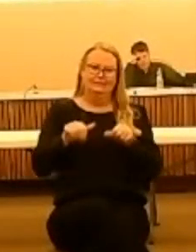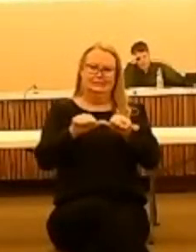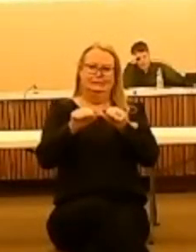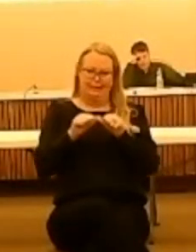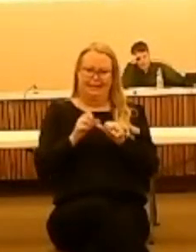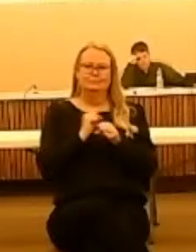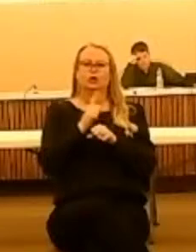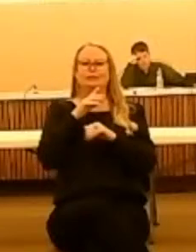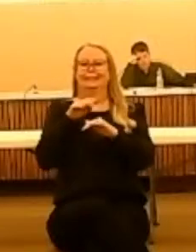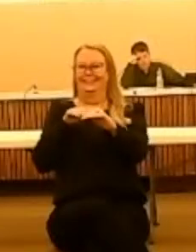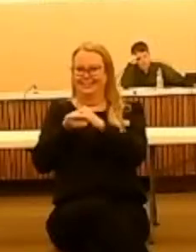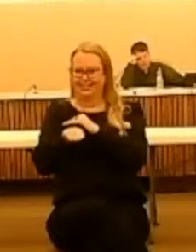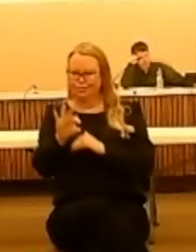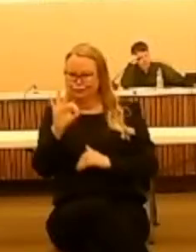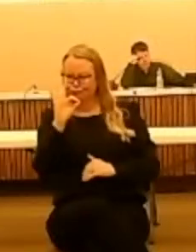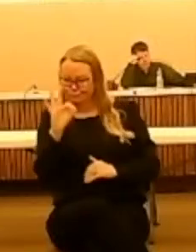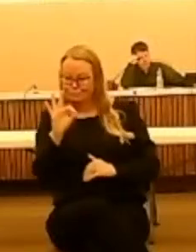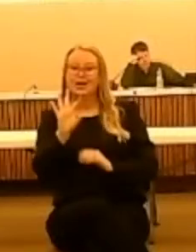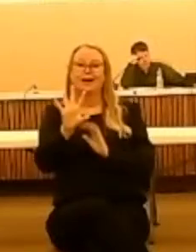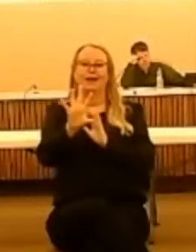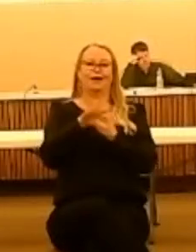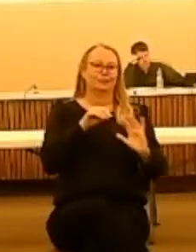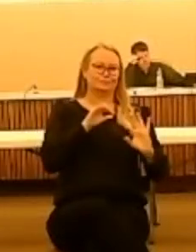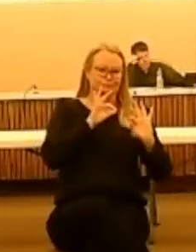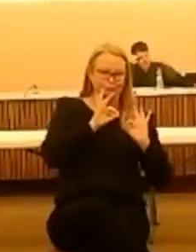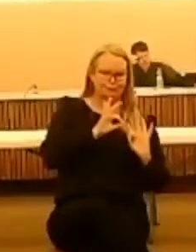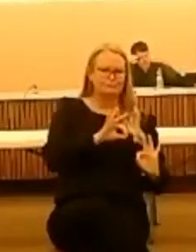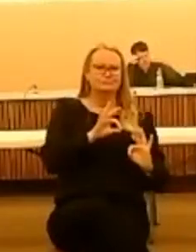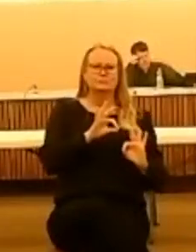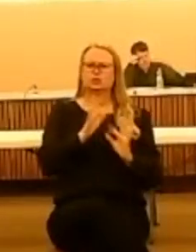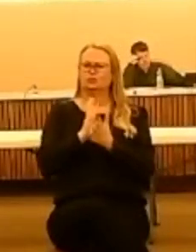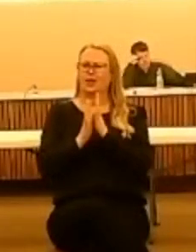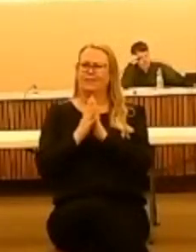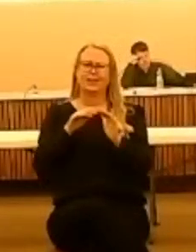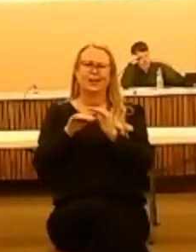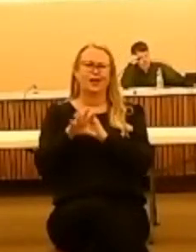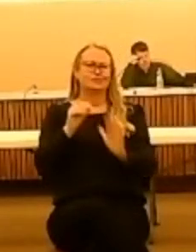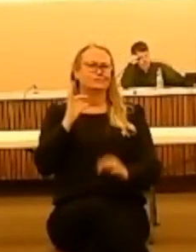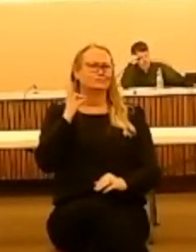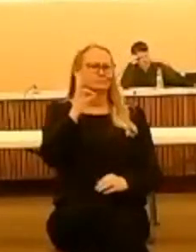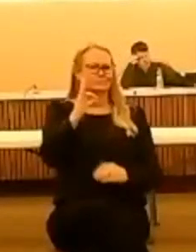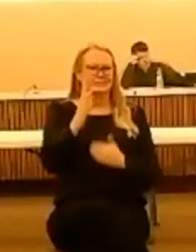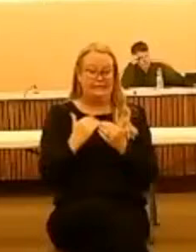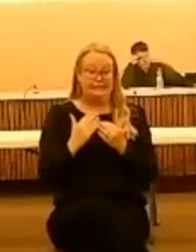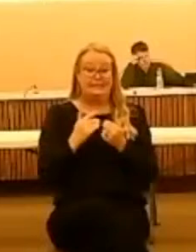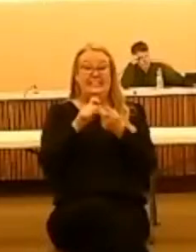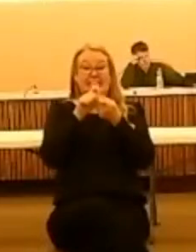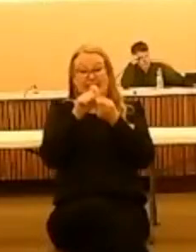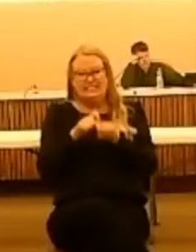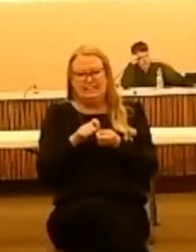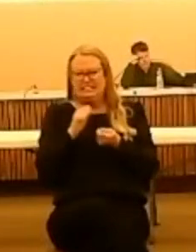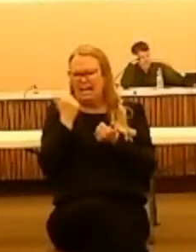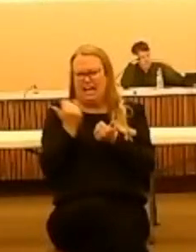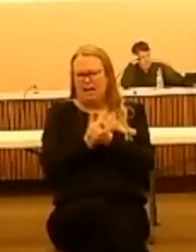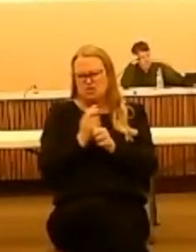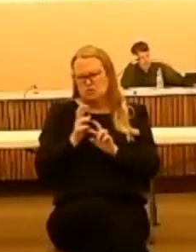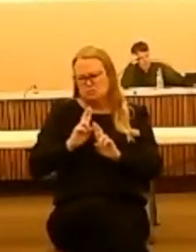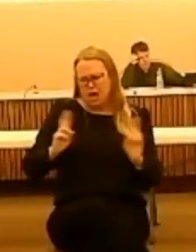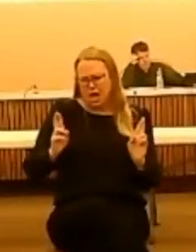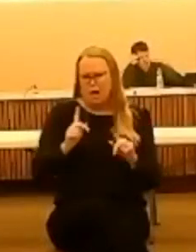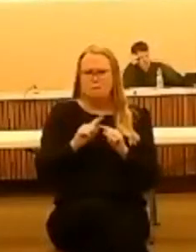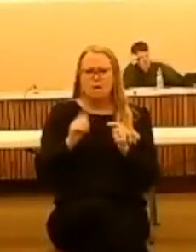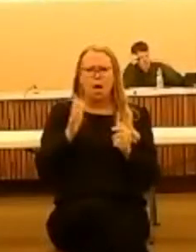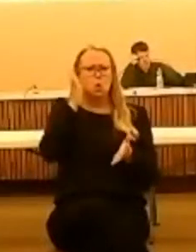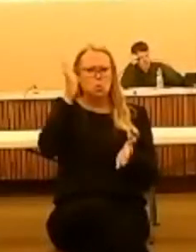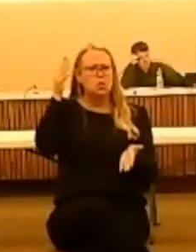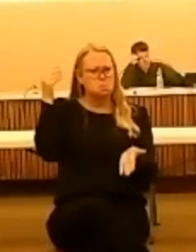traffic flow and minimal lines. They don't have all the specifics, or they